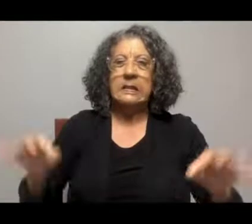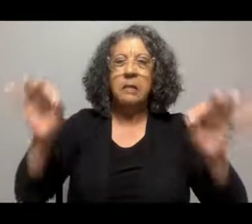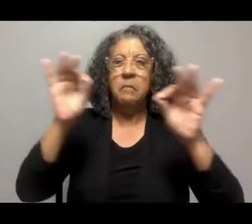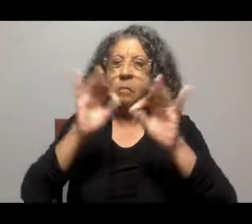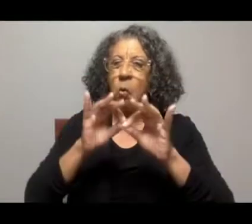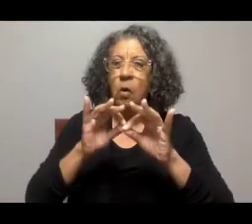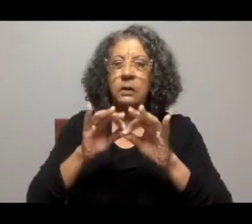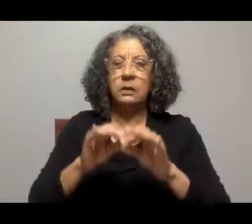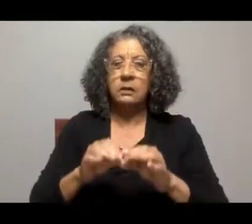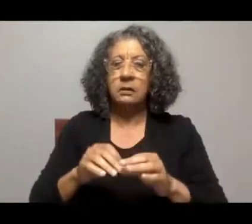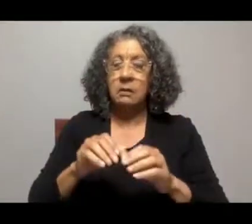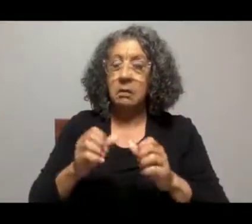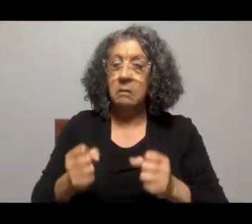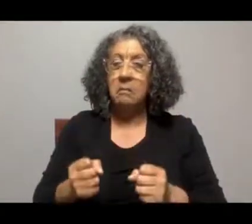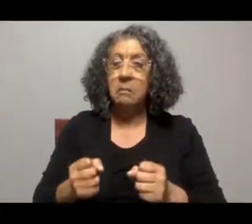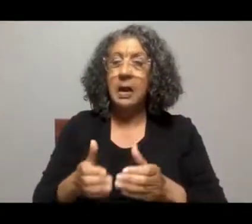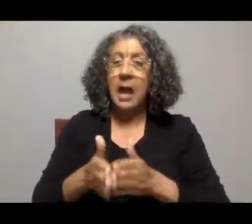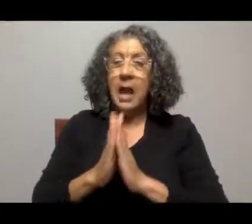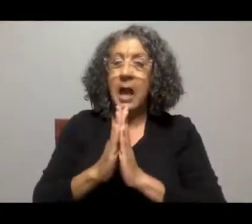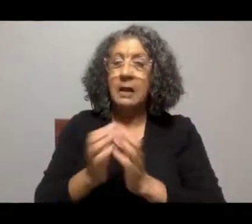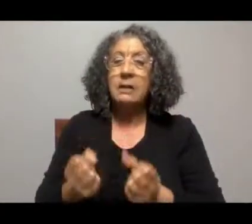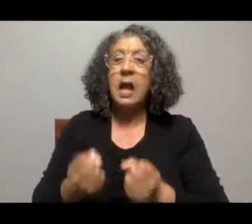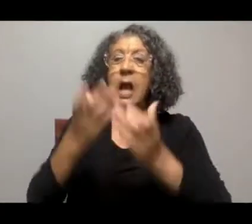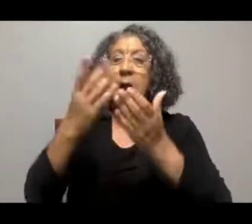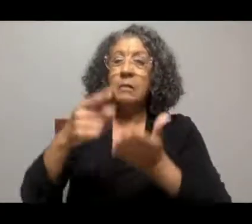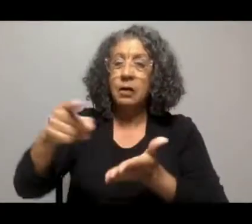attitude. It's important